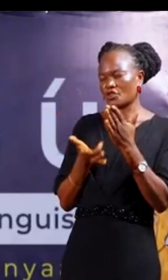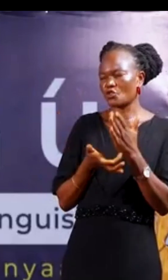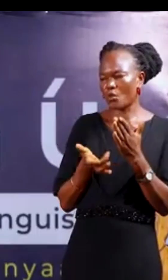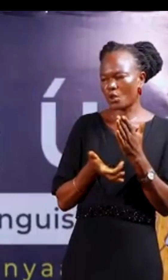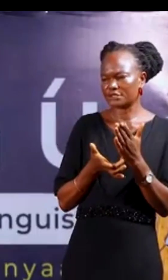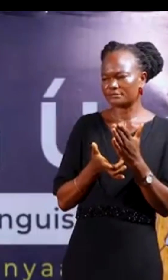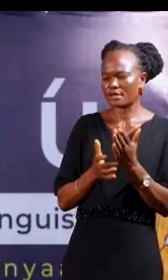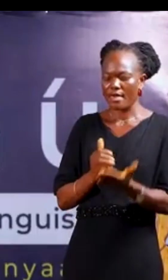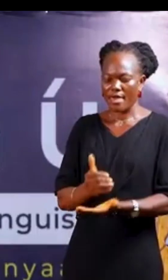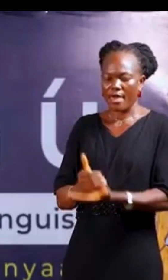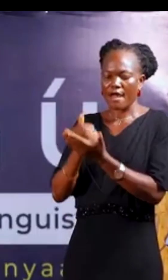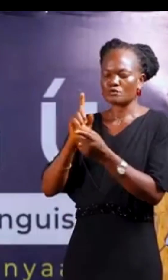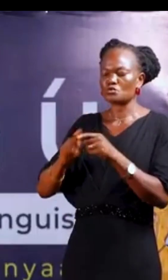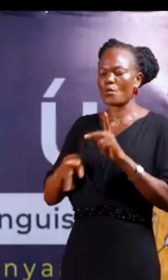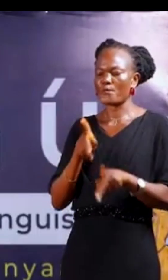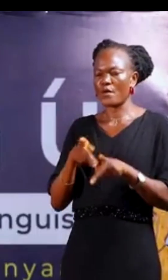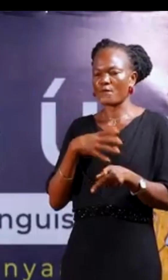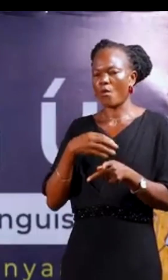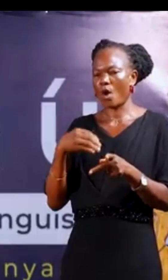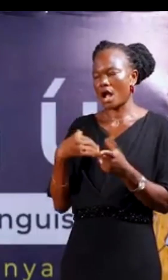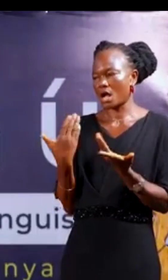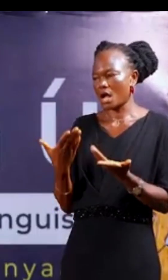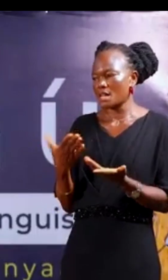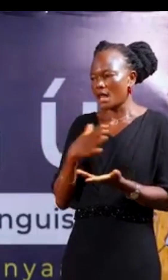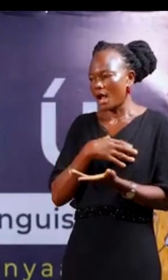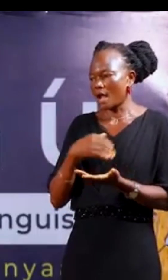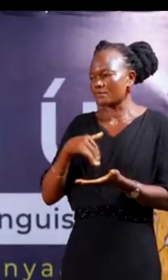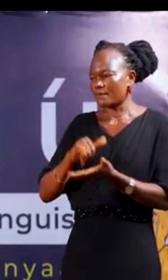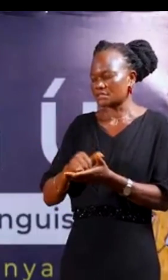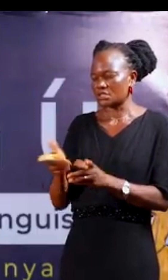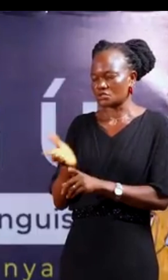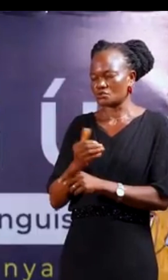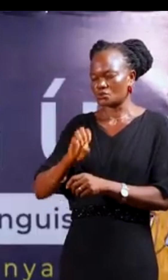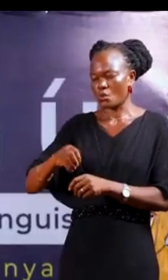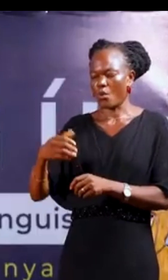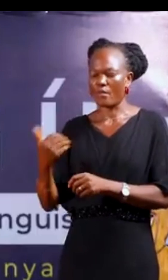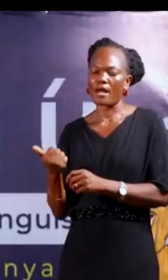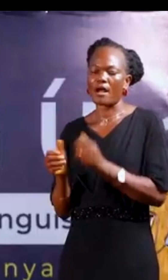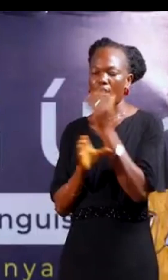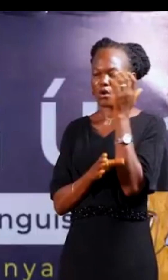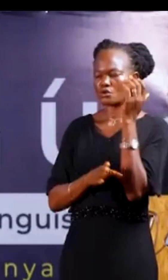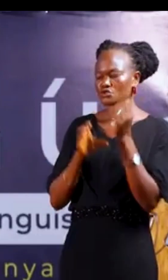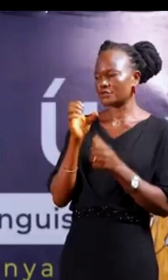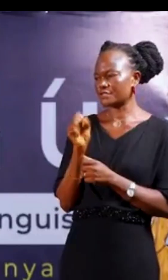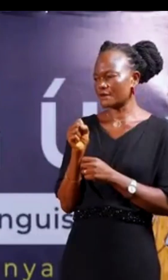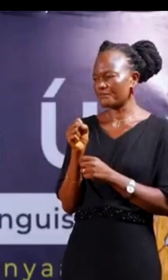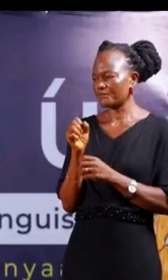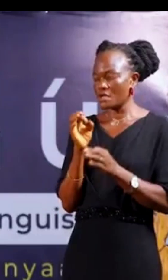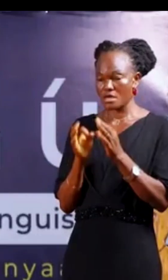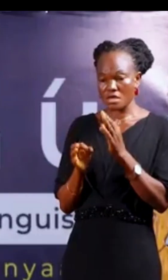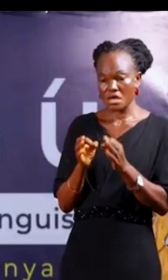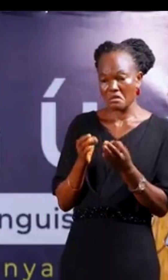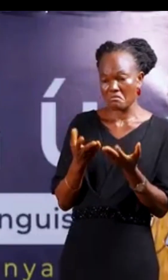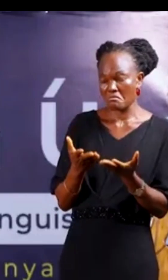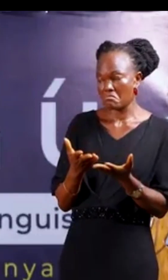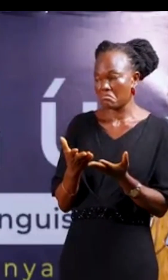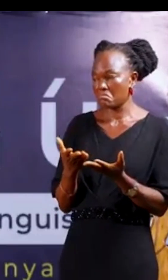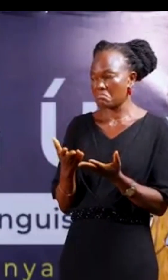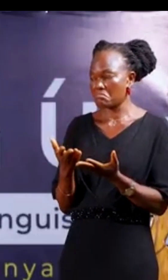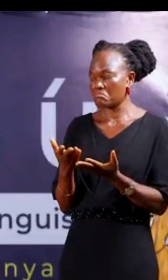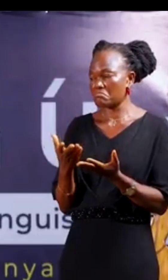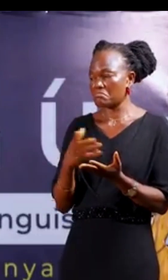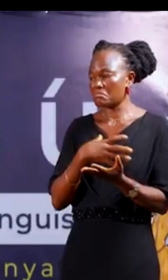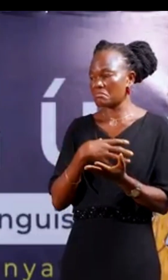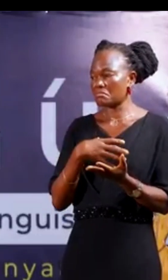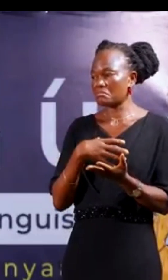technology helped to people and colonize the rest of the subcontinent. If I had mentioned,